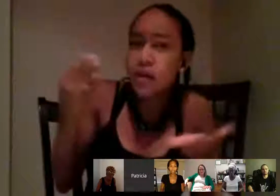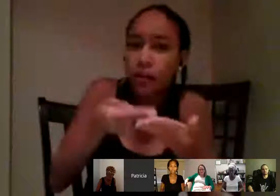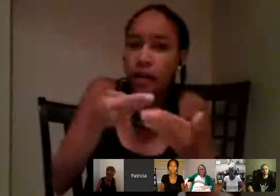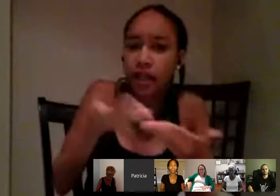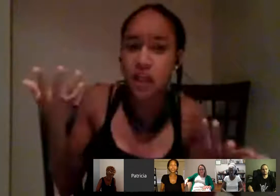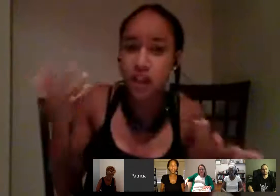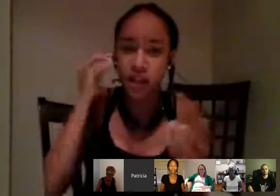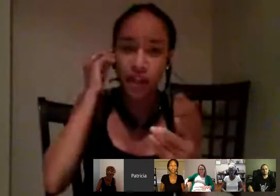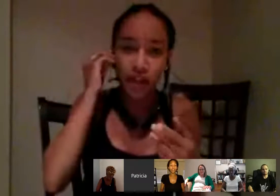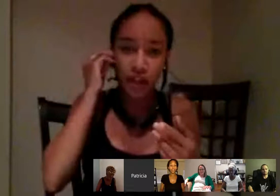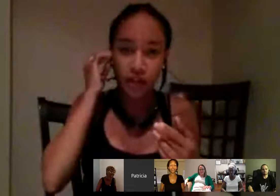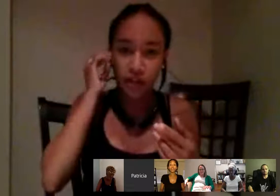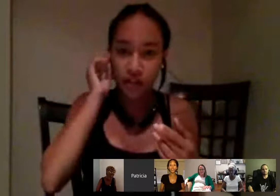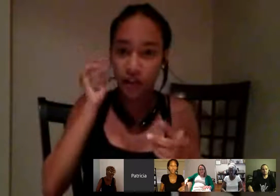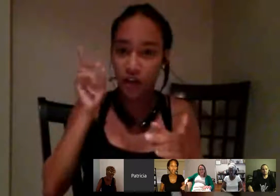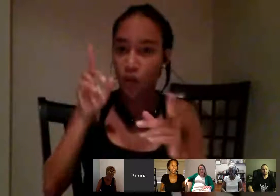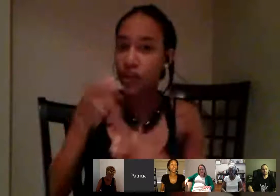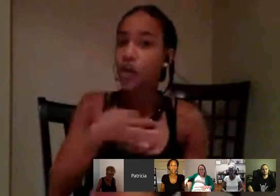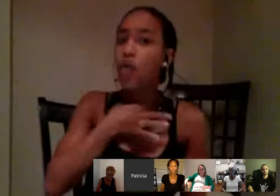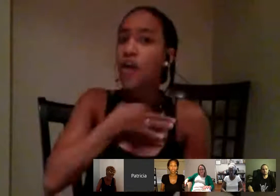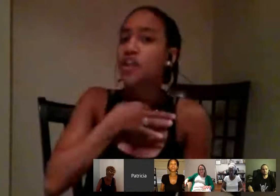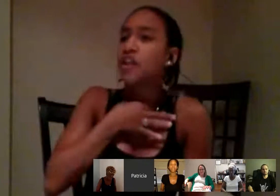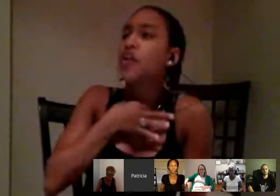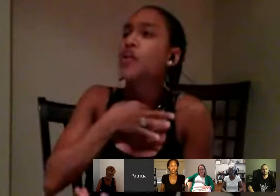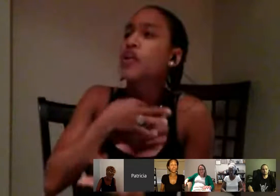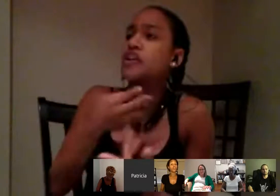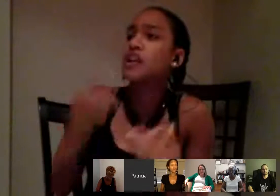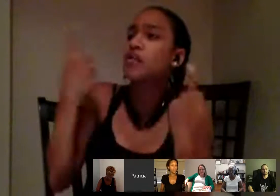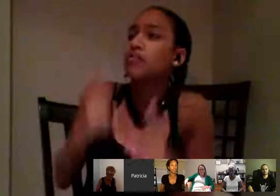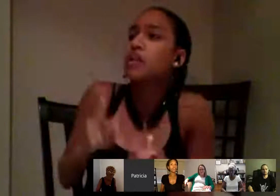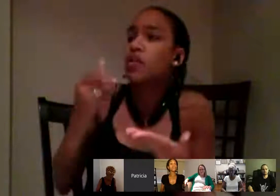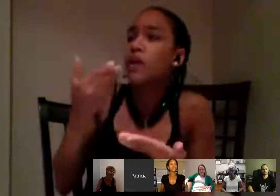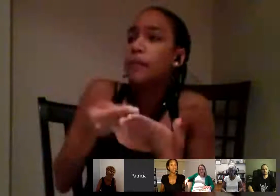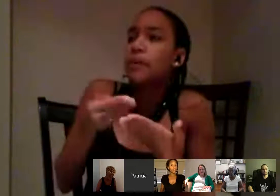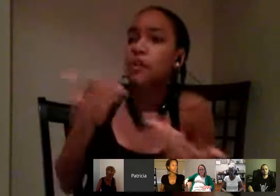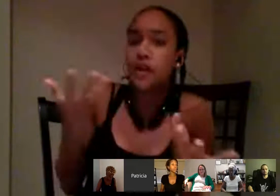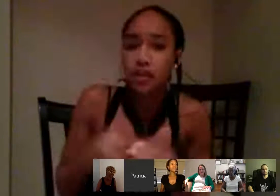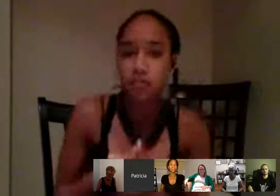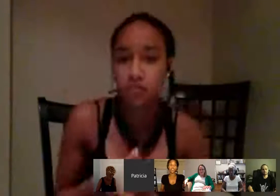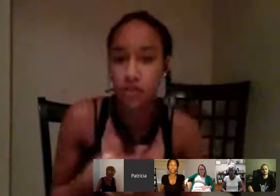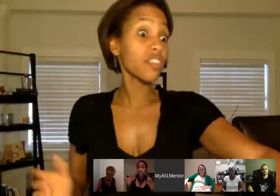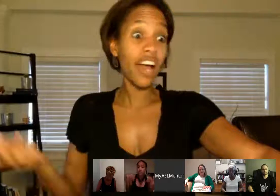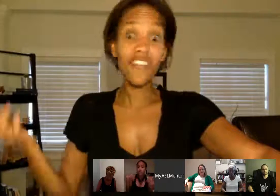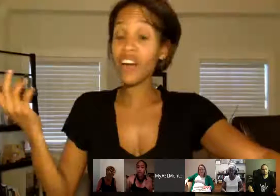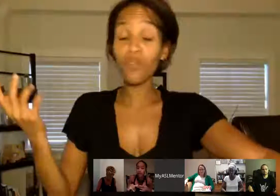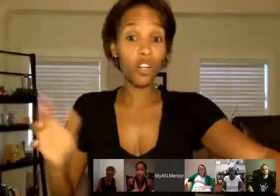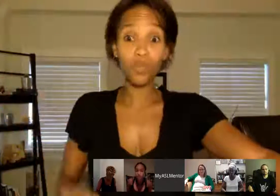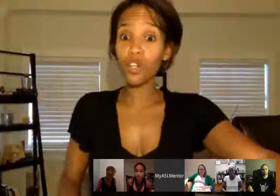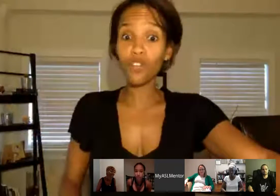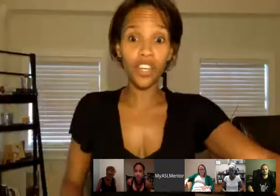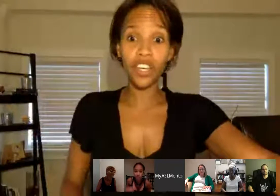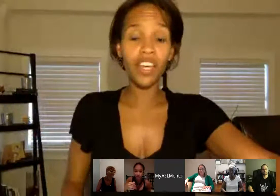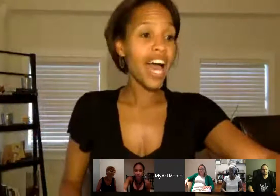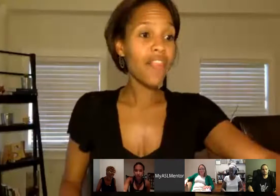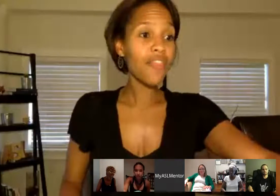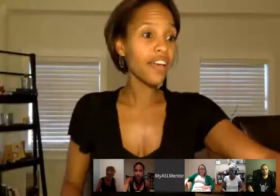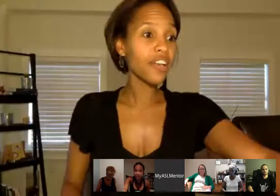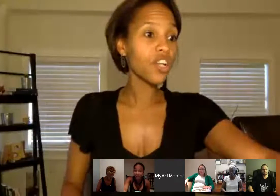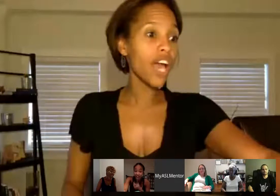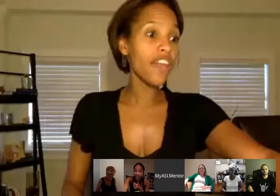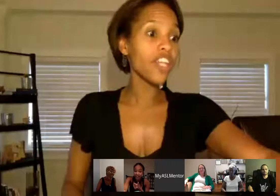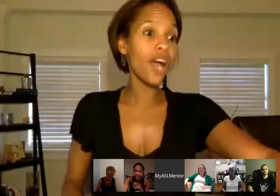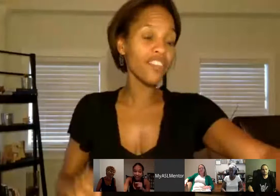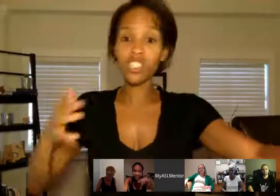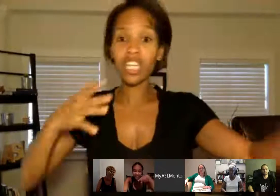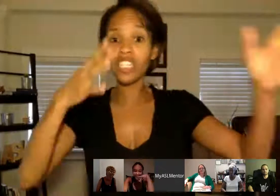happened to the money? Like they're questioning, they're curious, like what happened to the money? Like what's up with that? That works beautifully. And